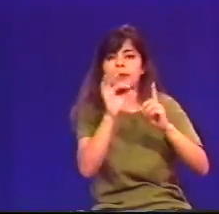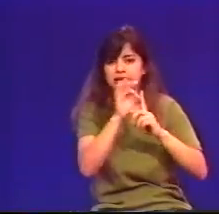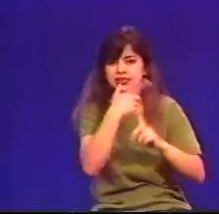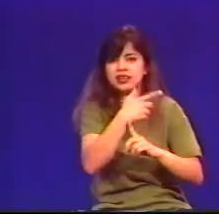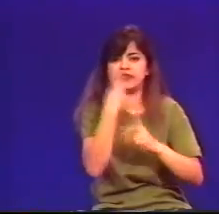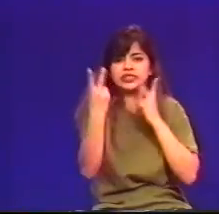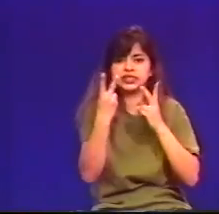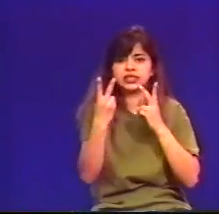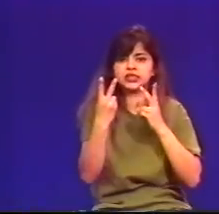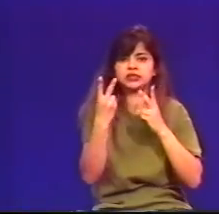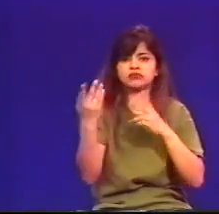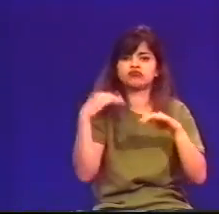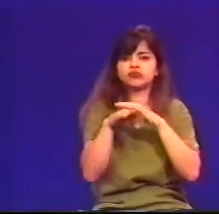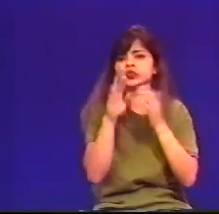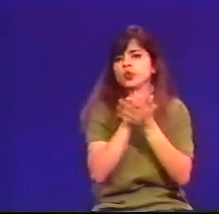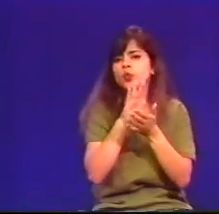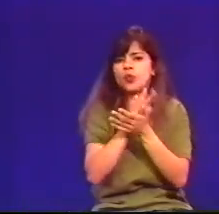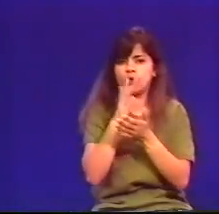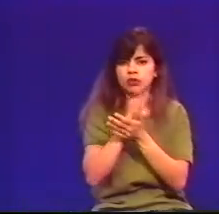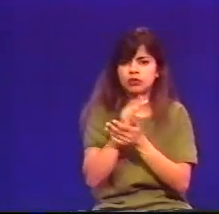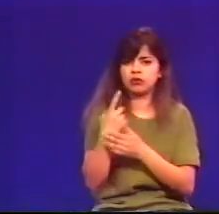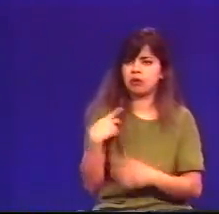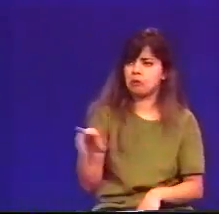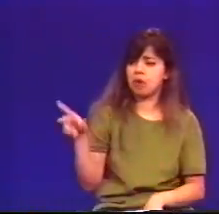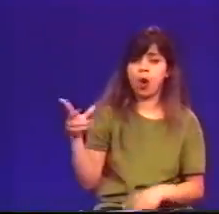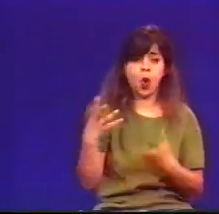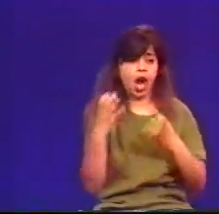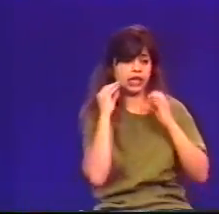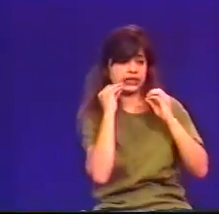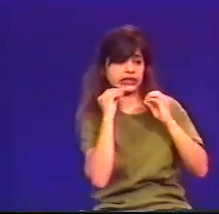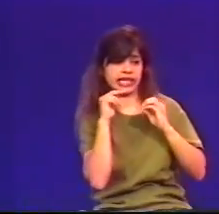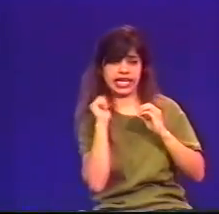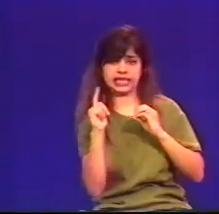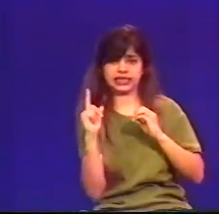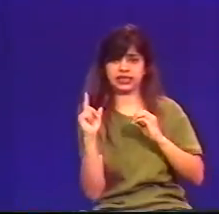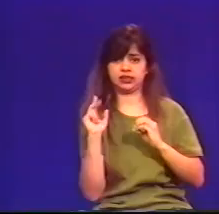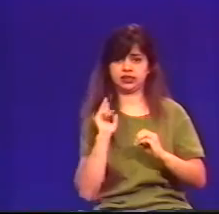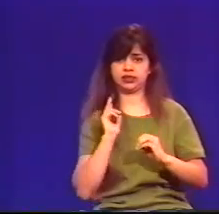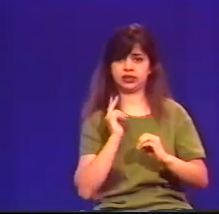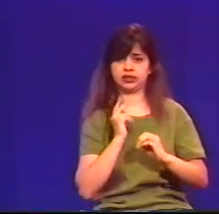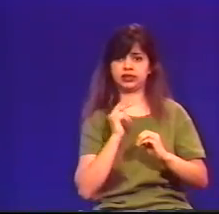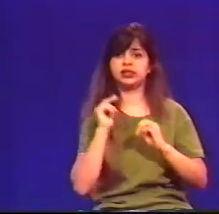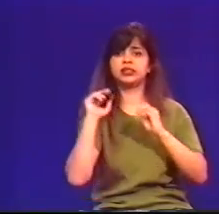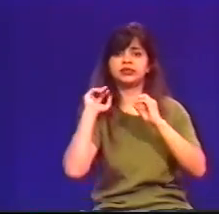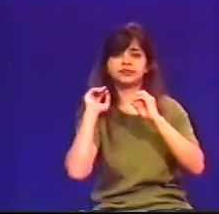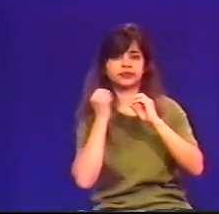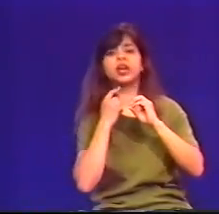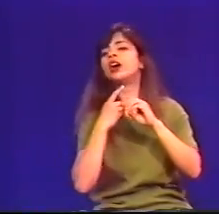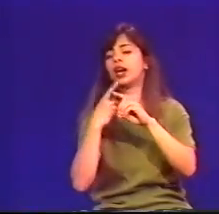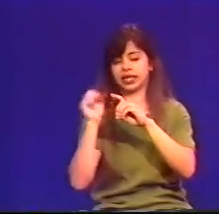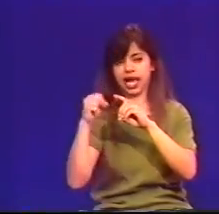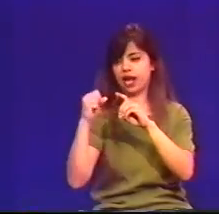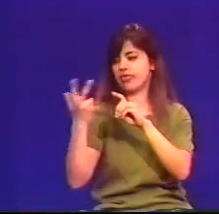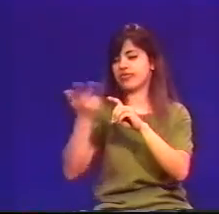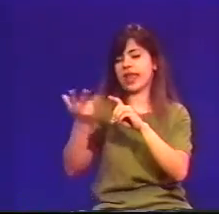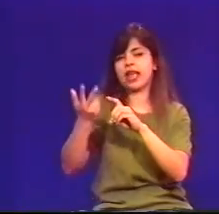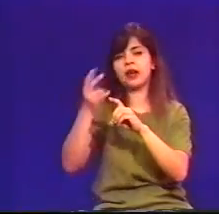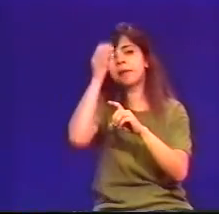I remember a hearing couple who had a deaf son from the States came to visit some friends of mine in